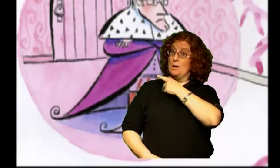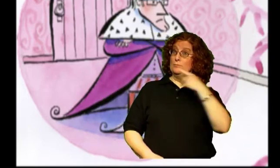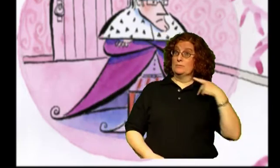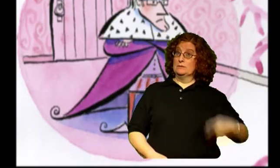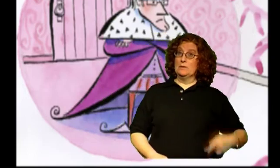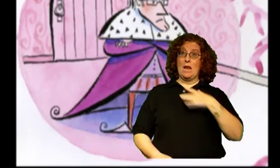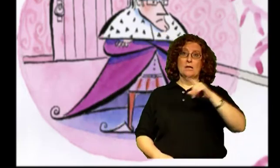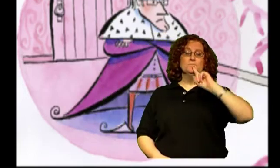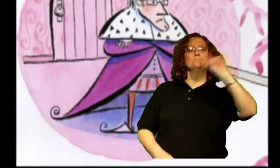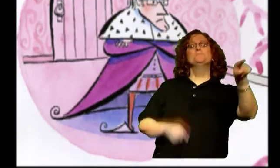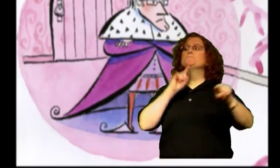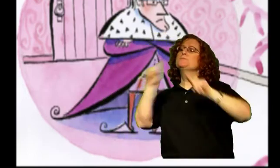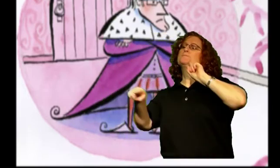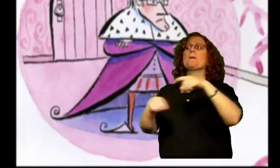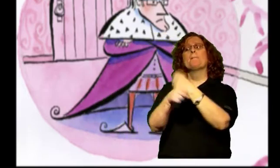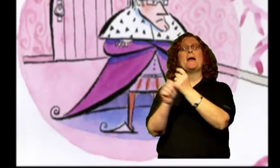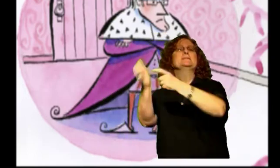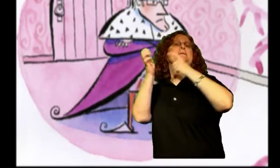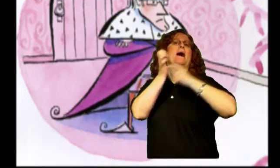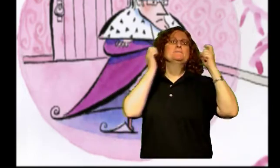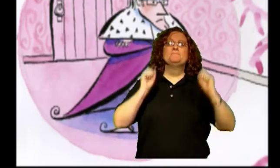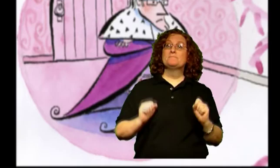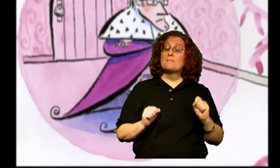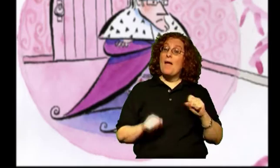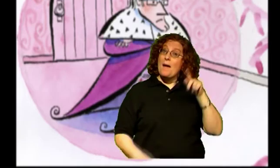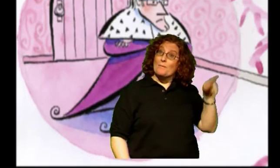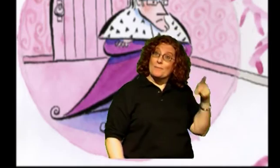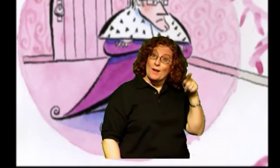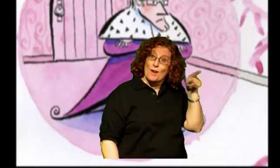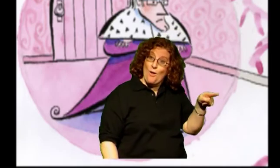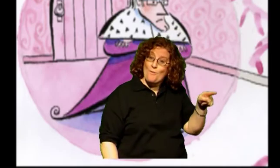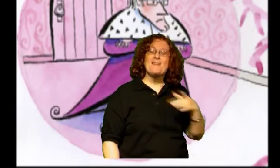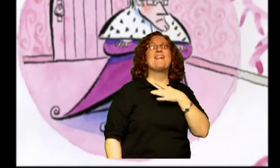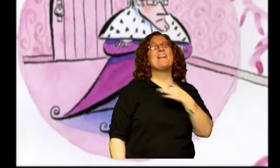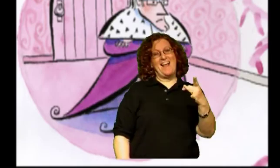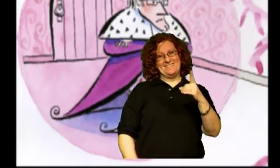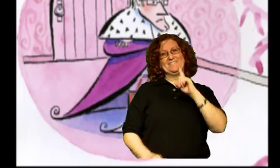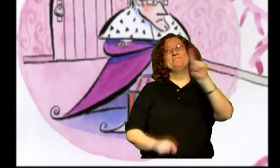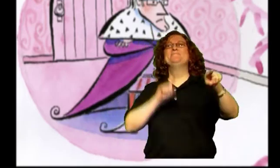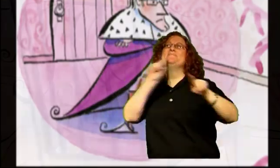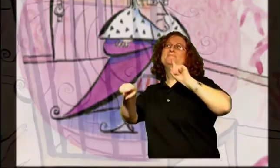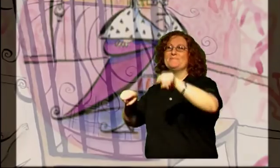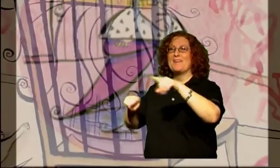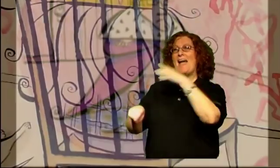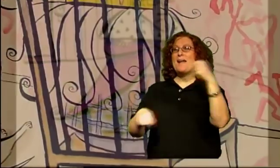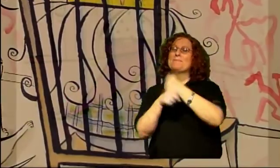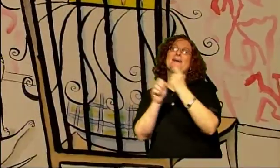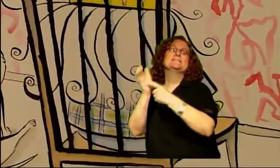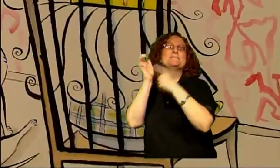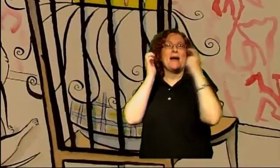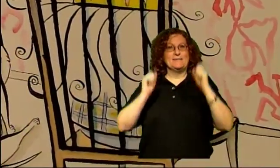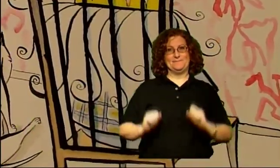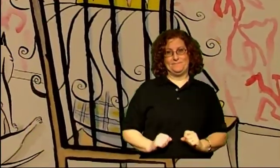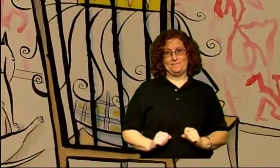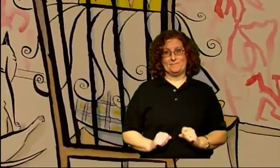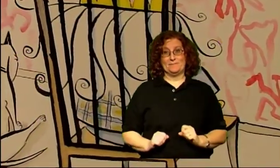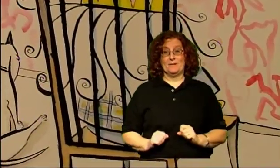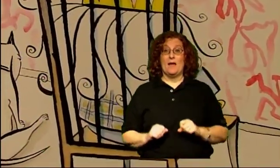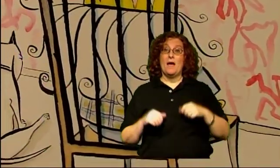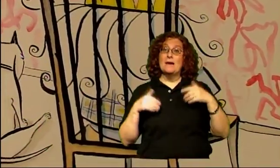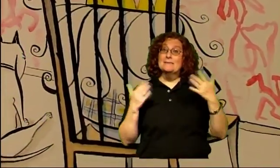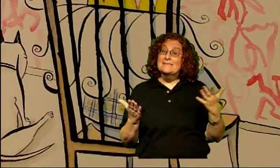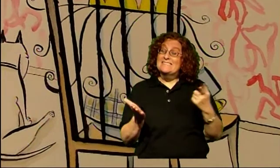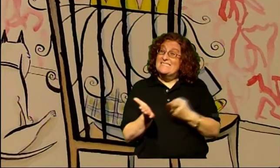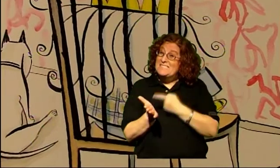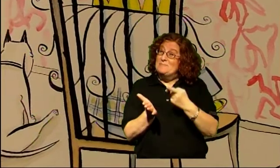commands and make demands. Penelope liked to give commands and make demands. Sometimes she had to sit on one of her